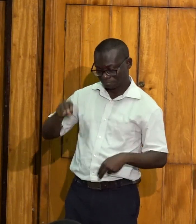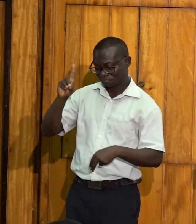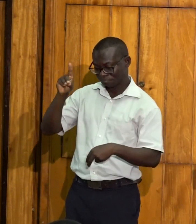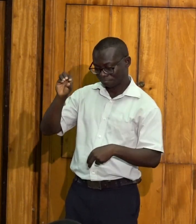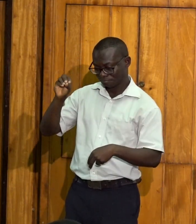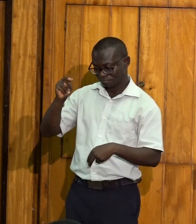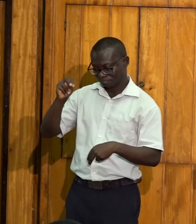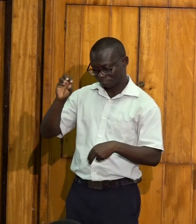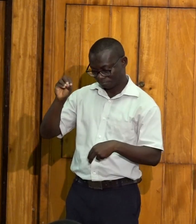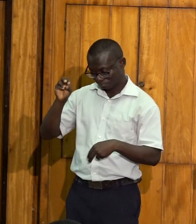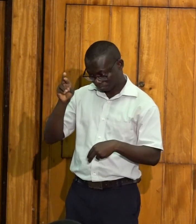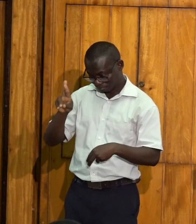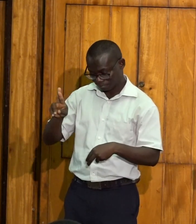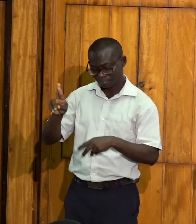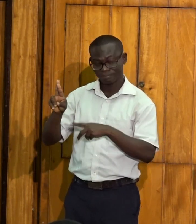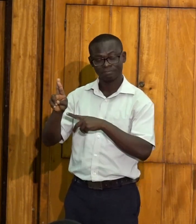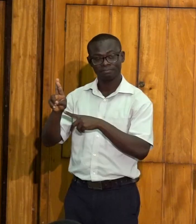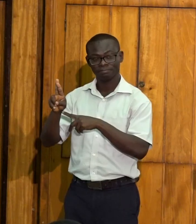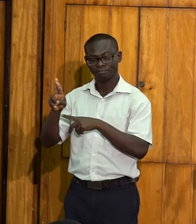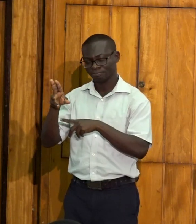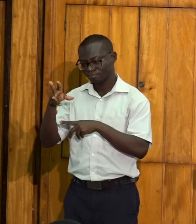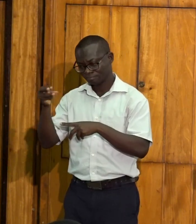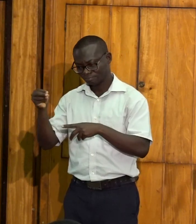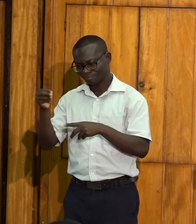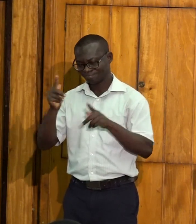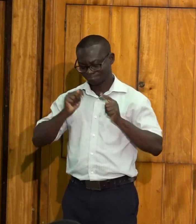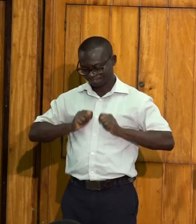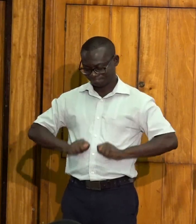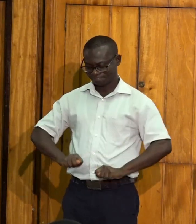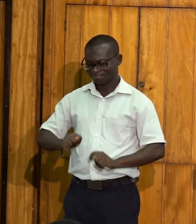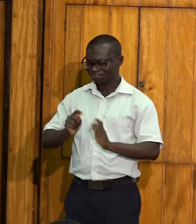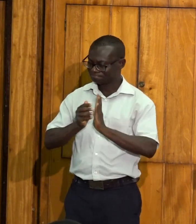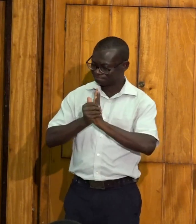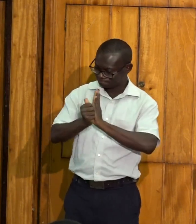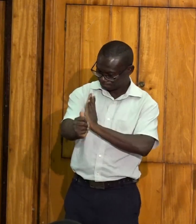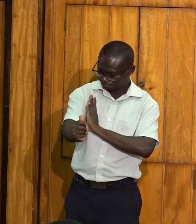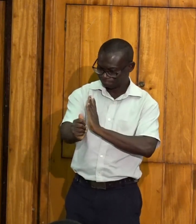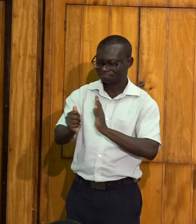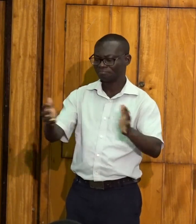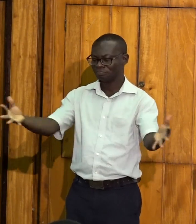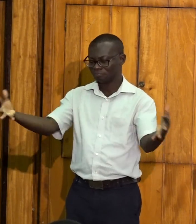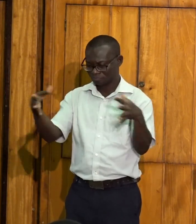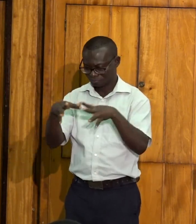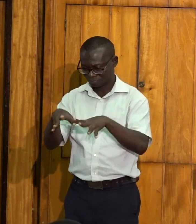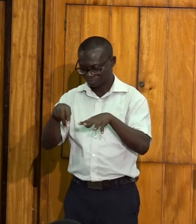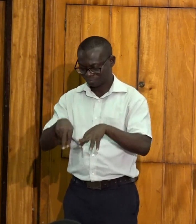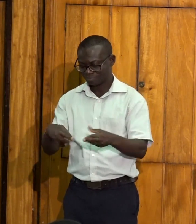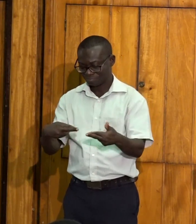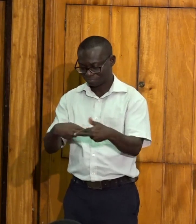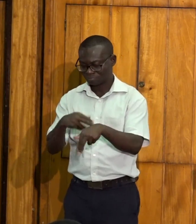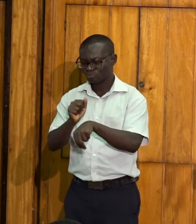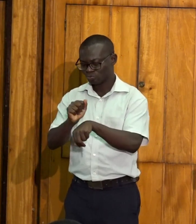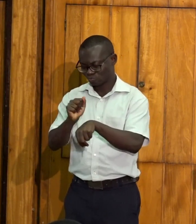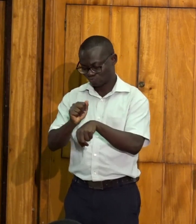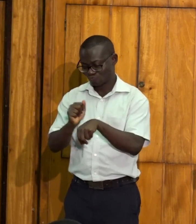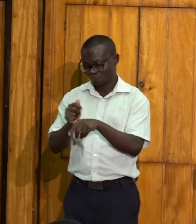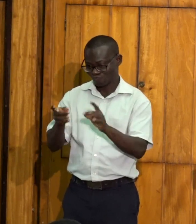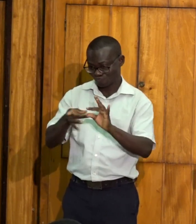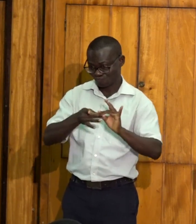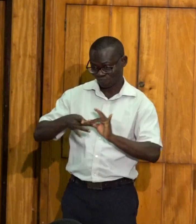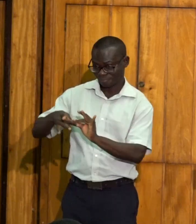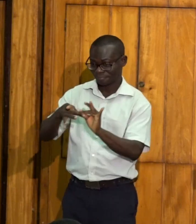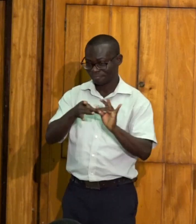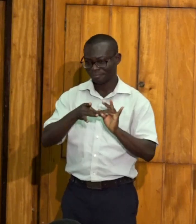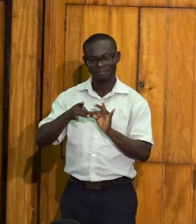folks, and technical experts into the same room. And they work together, and it works.